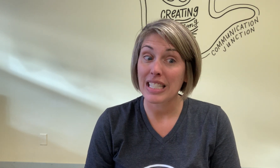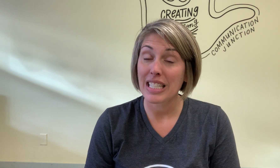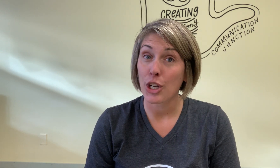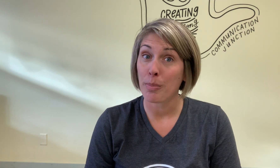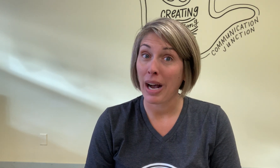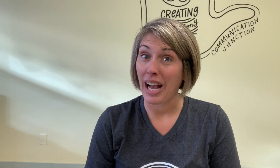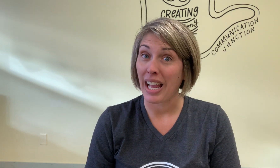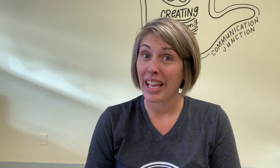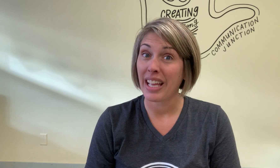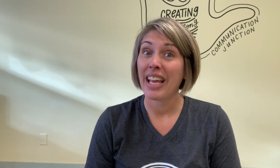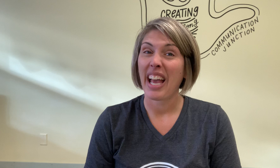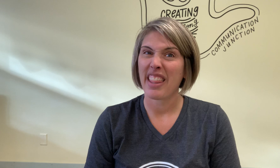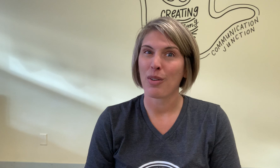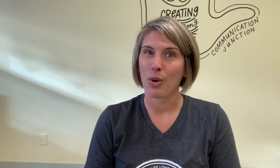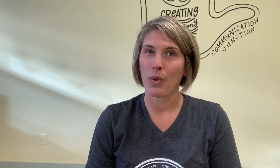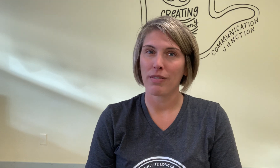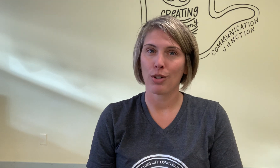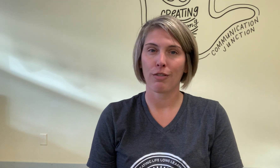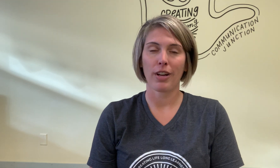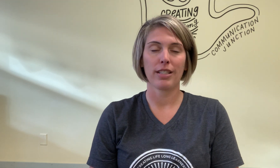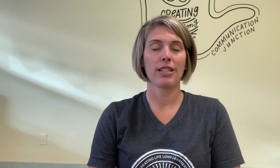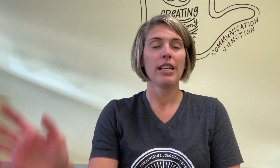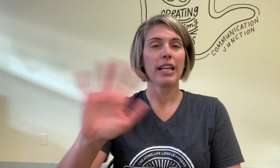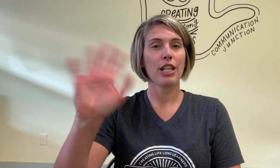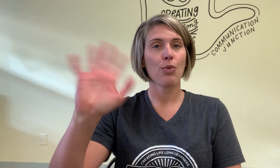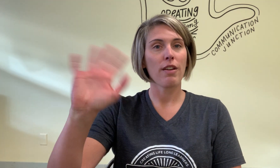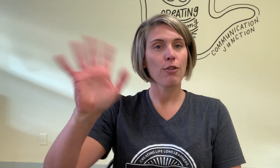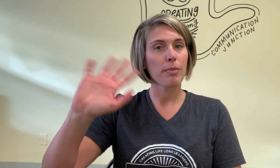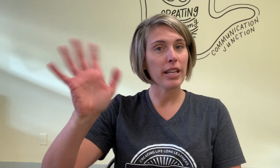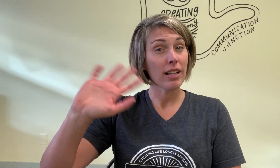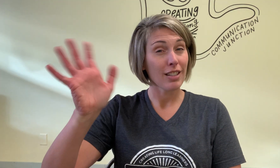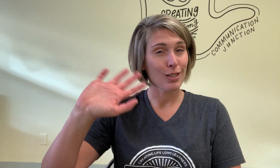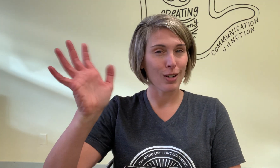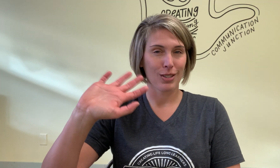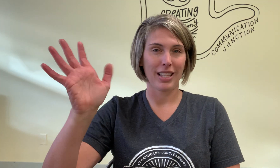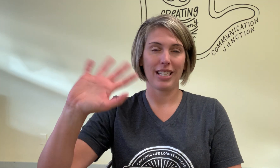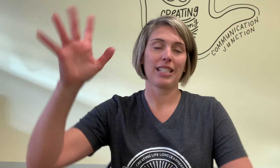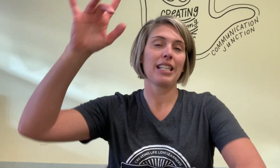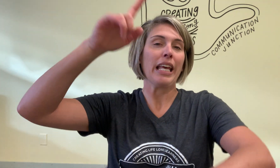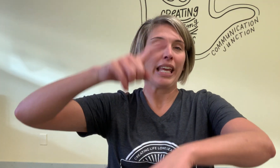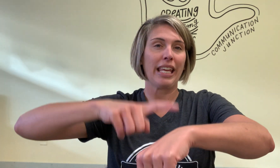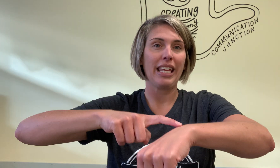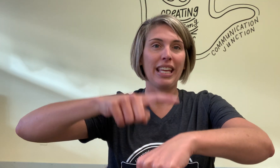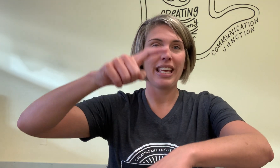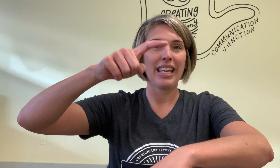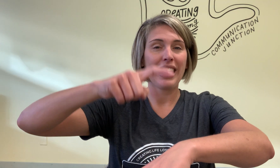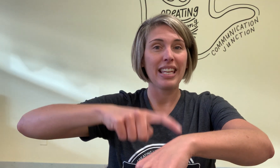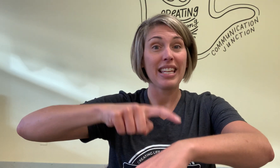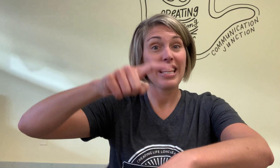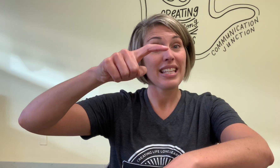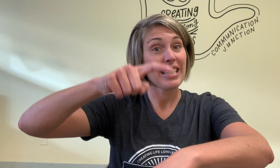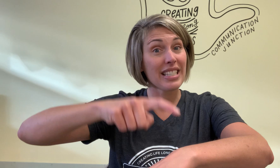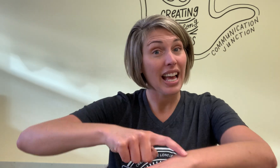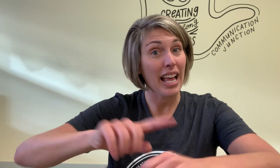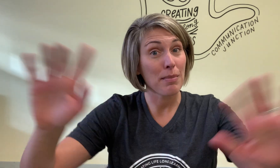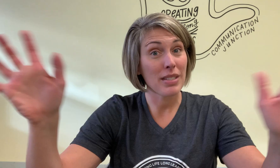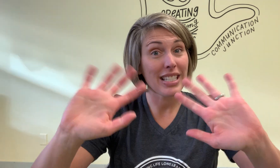sing goodbye and then we'll wave to our friends. Can you wave for me? The song goes like this. It is time to